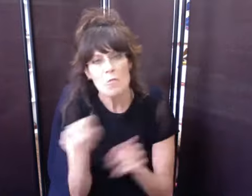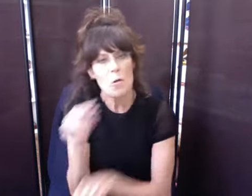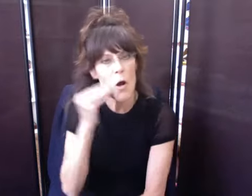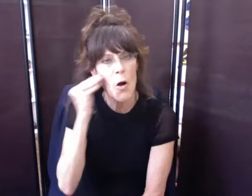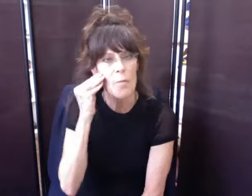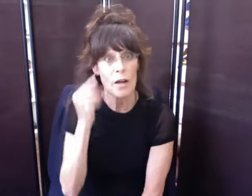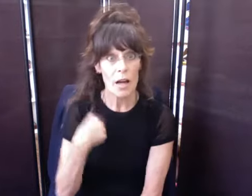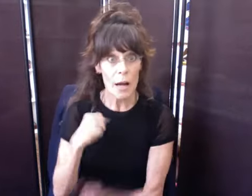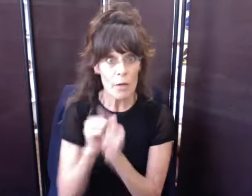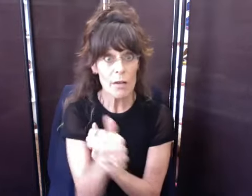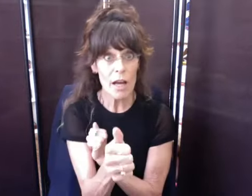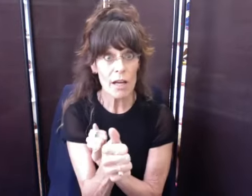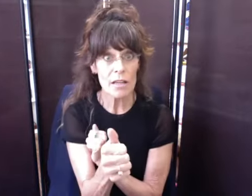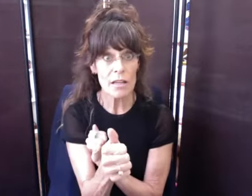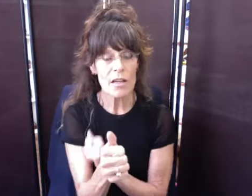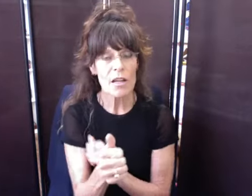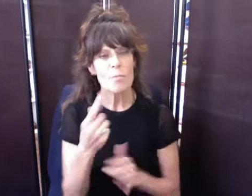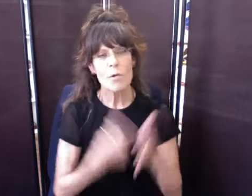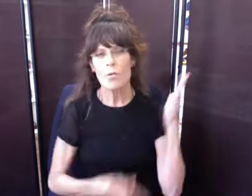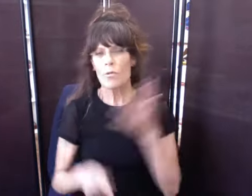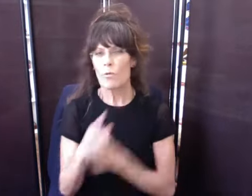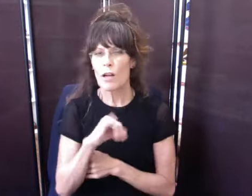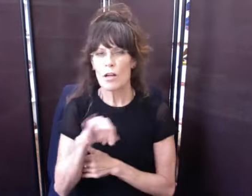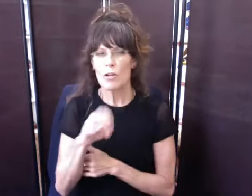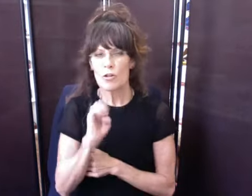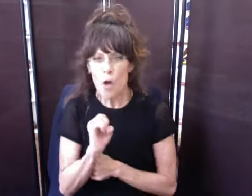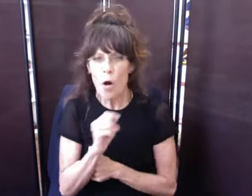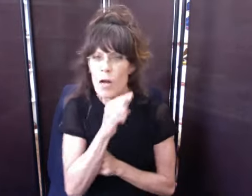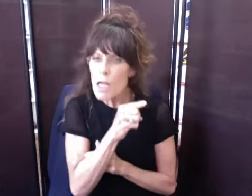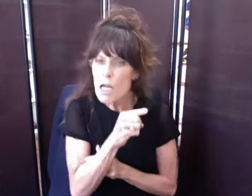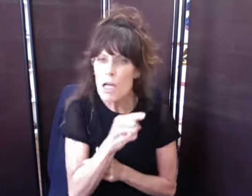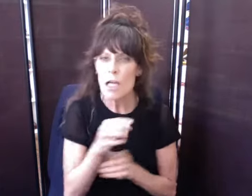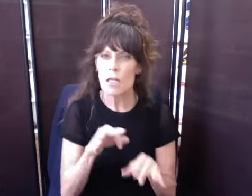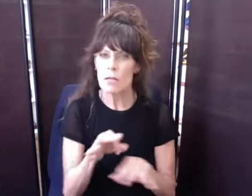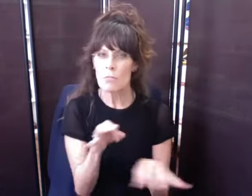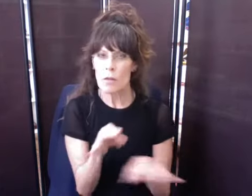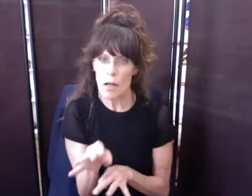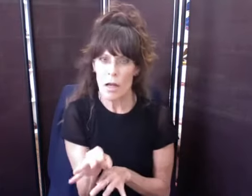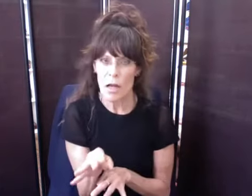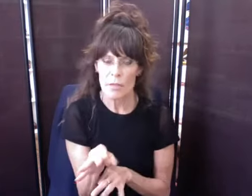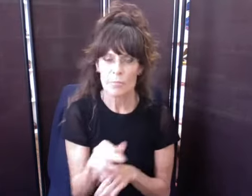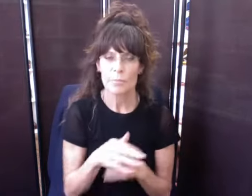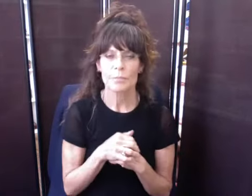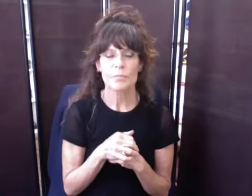But according to Joe and what he was explaining to this kid with 60 days of sobriety at the age of 24, sitting across from this